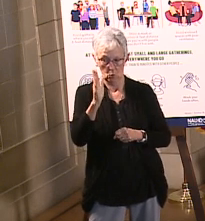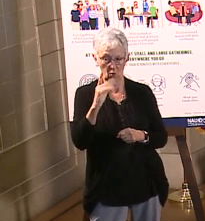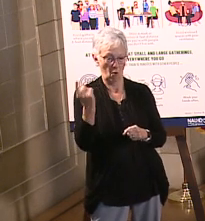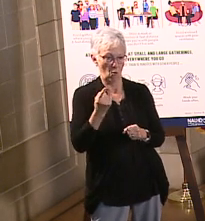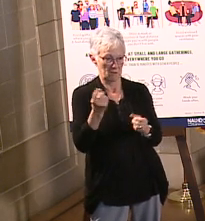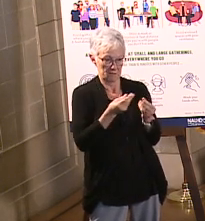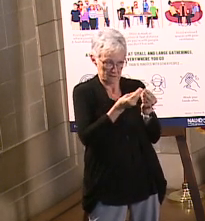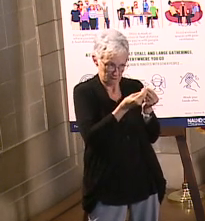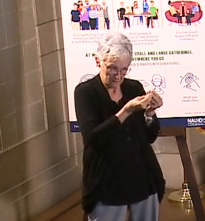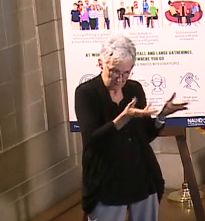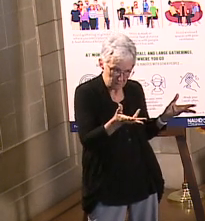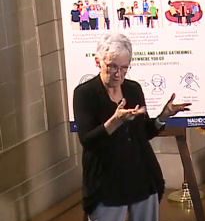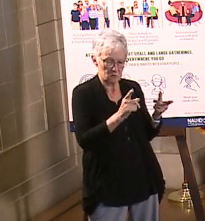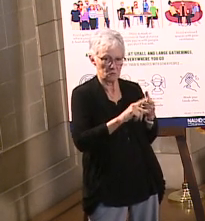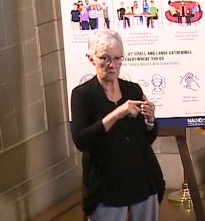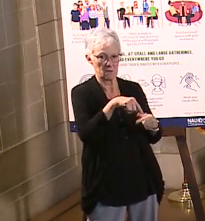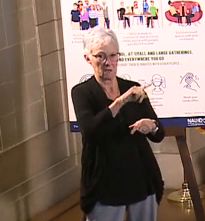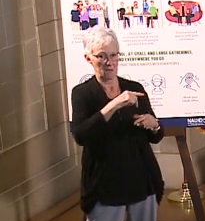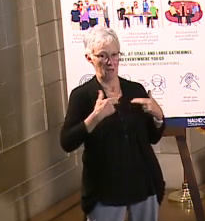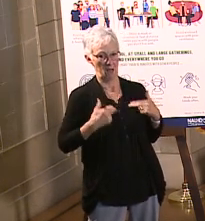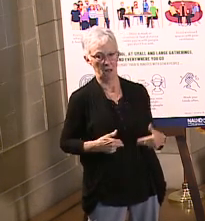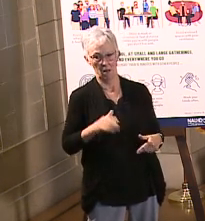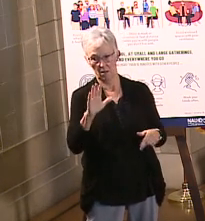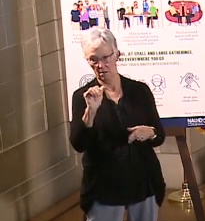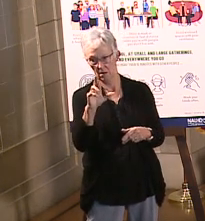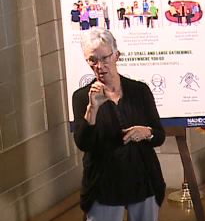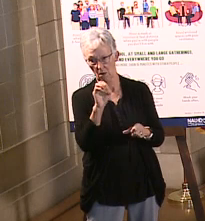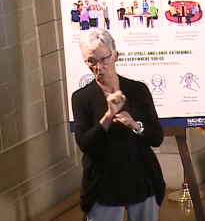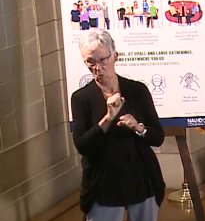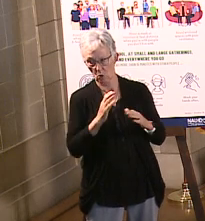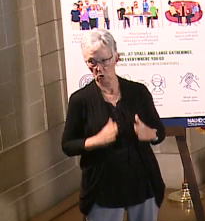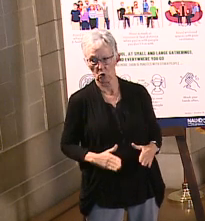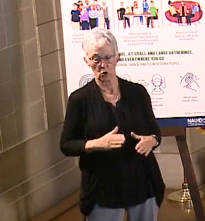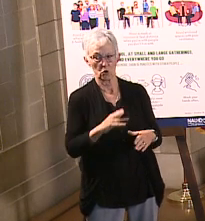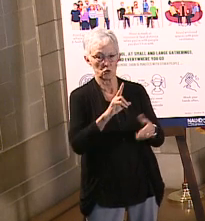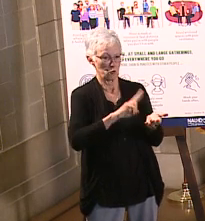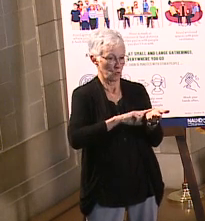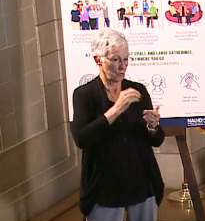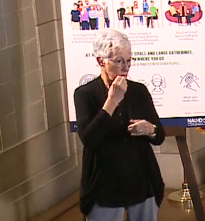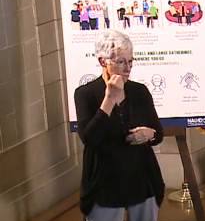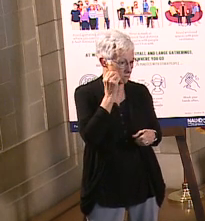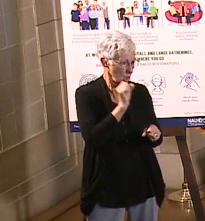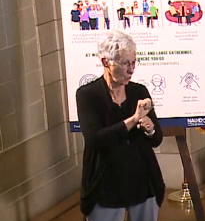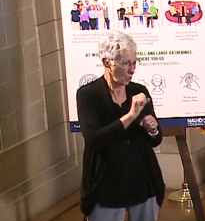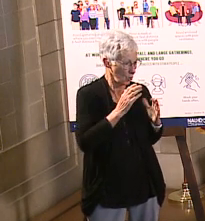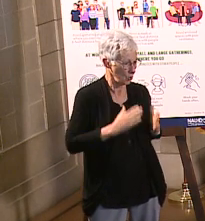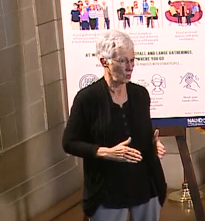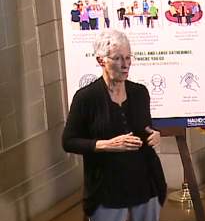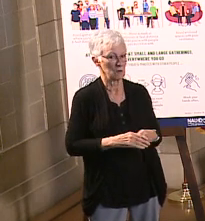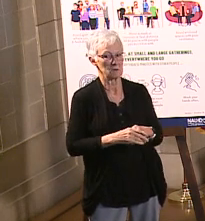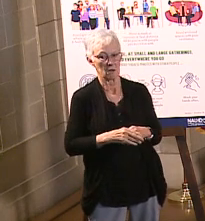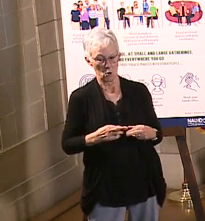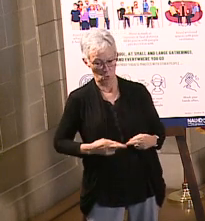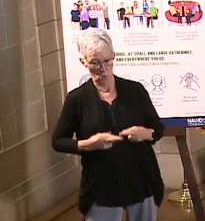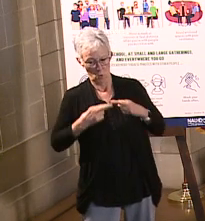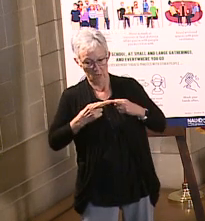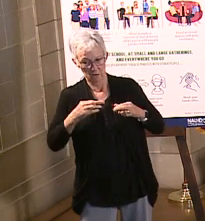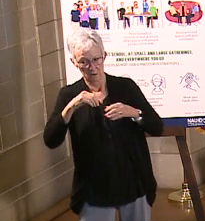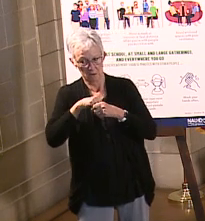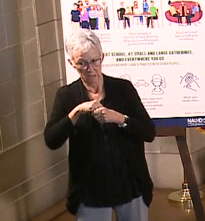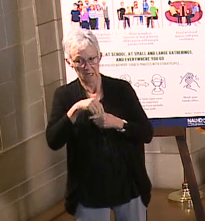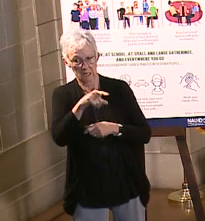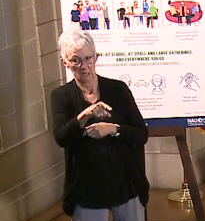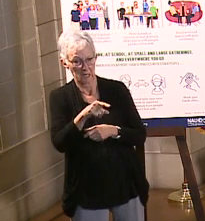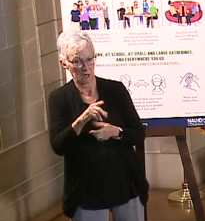healthcare workers and long-term care workers, EMS, and then following that would be long-term care residents. So this is not going to